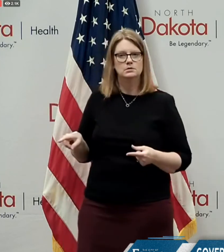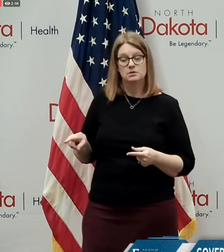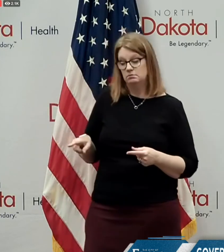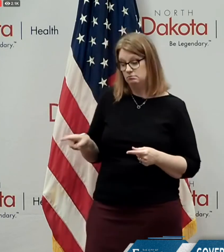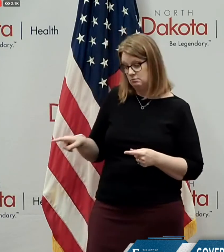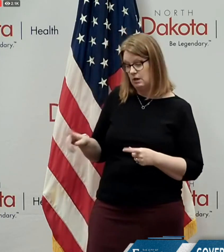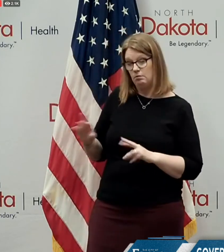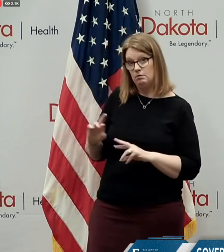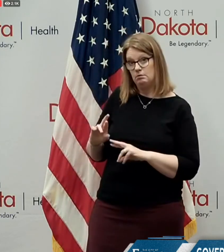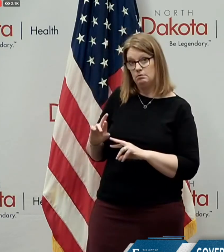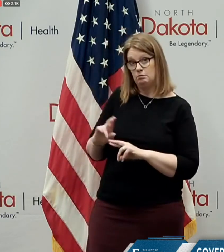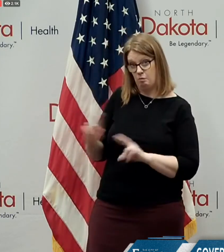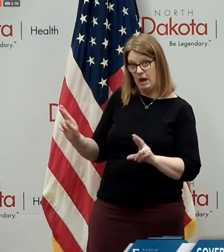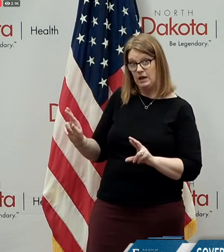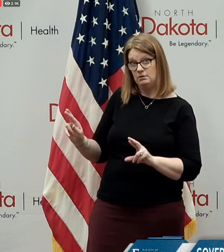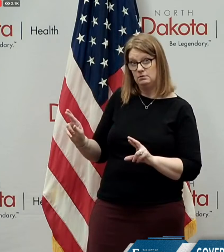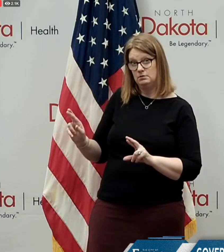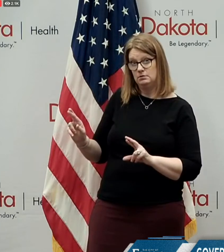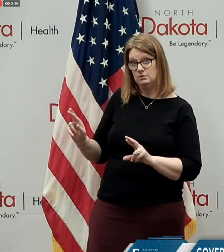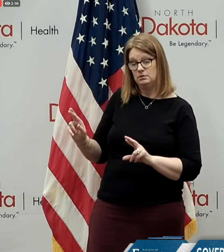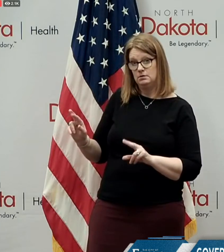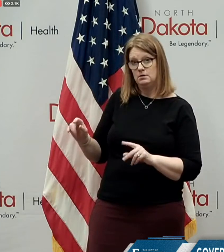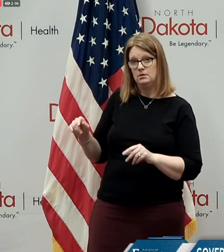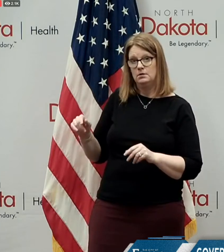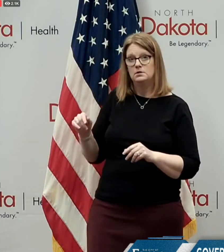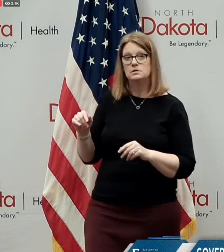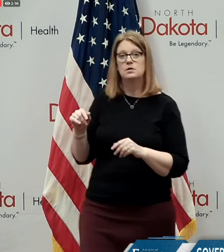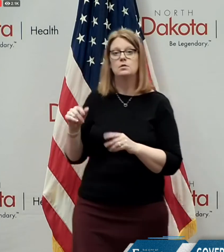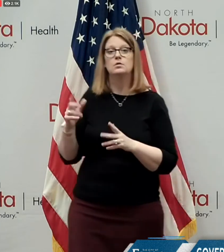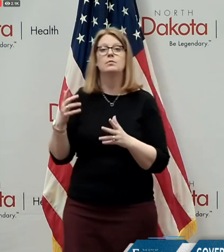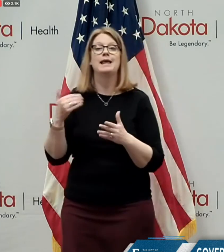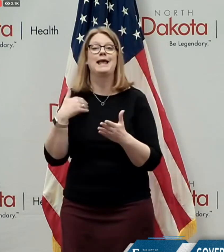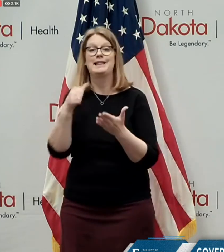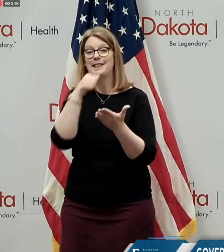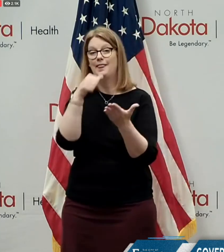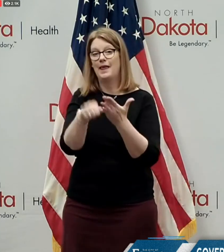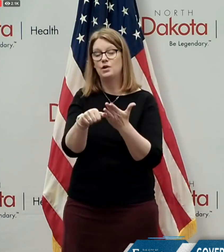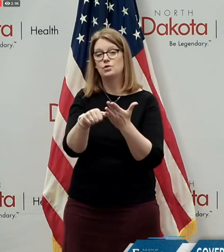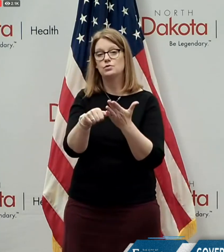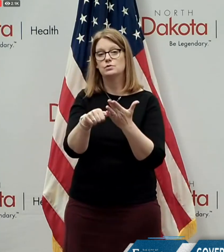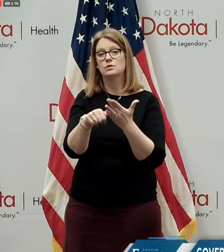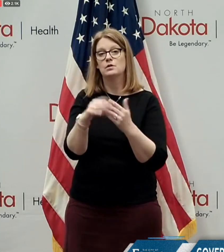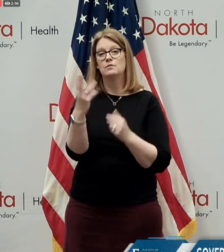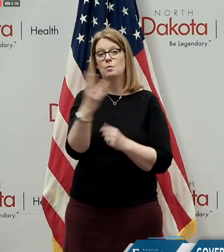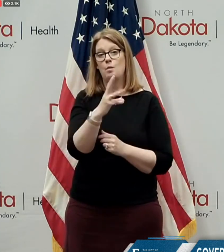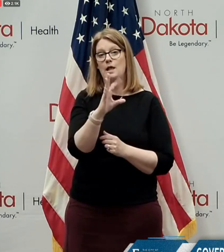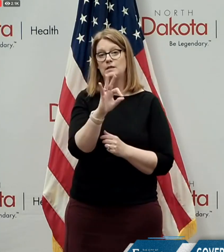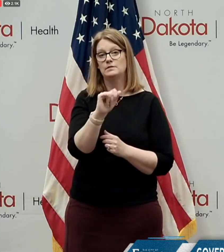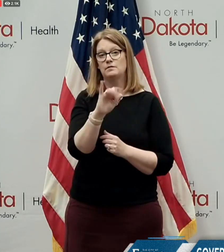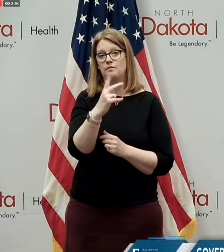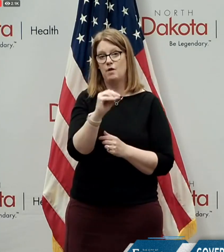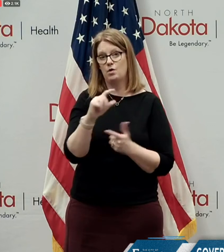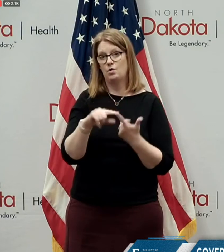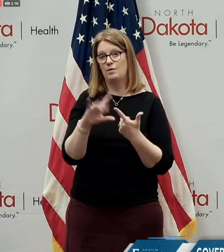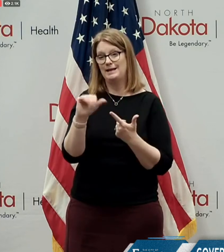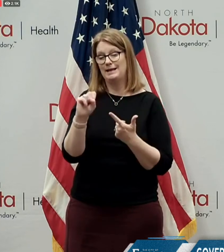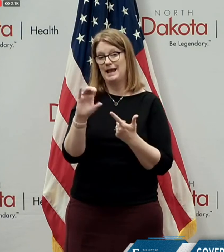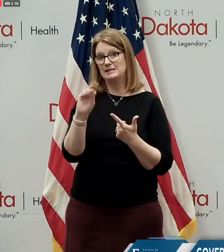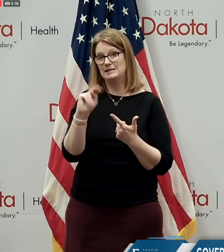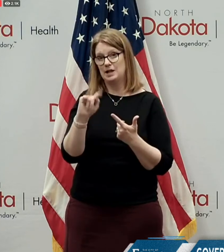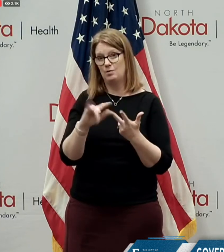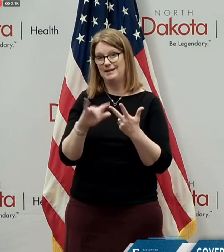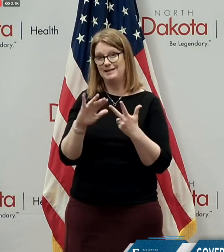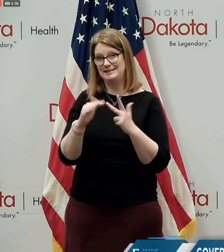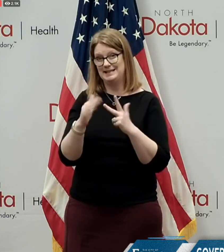were within minutes of when we got the letters from West Fargo and Cass County and the city of